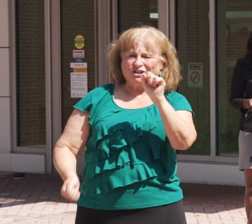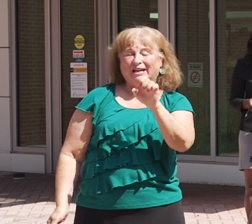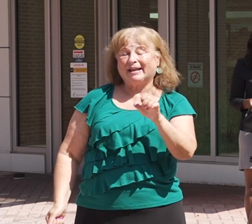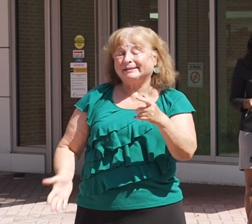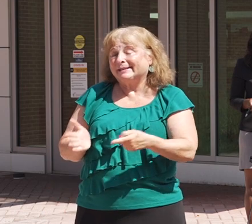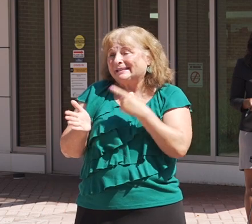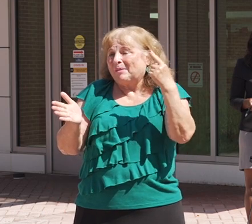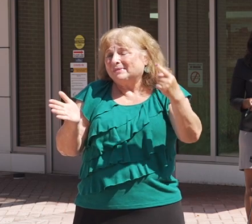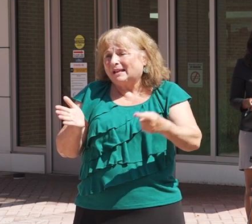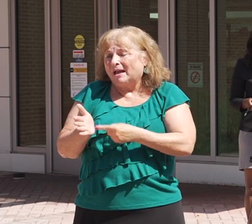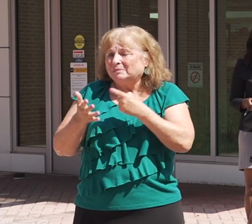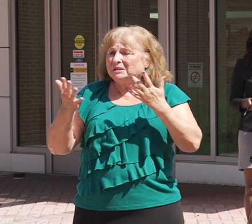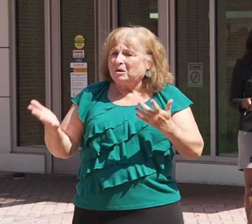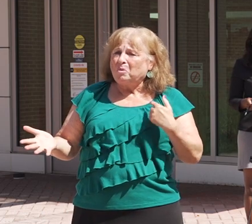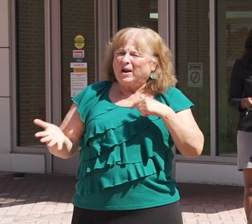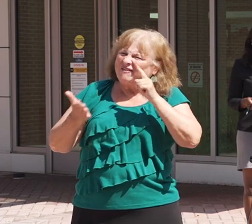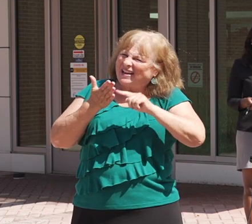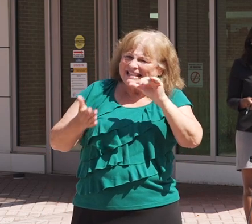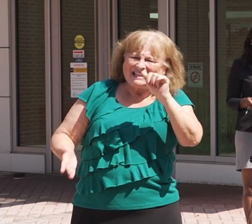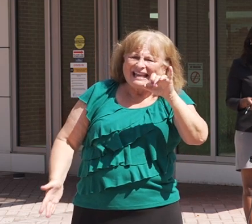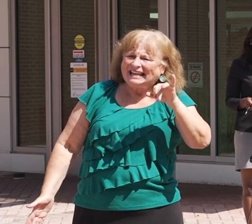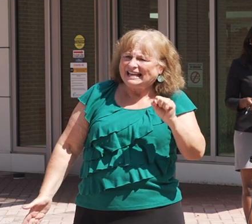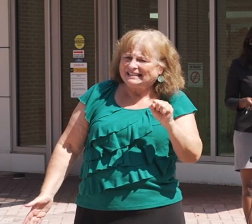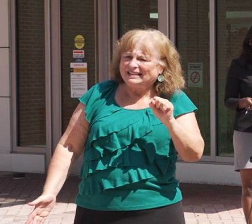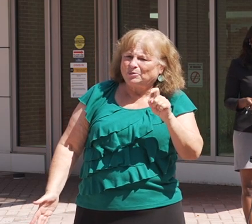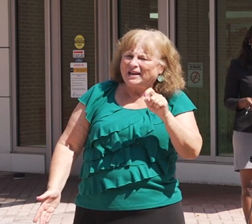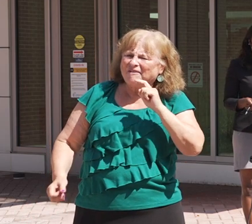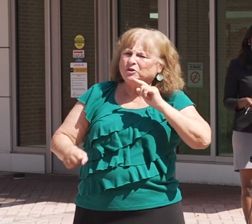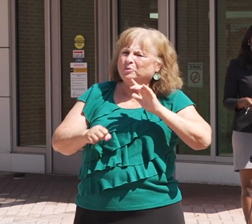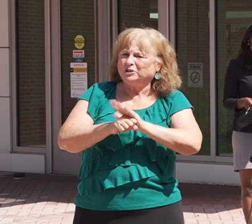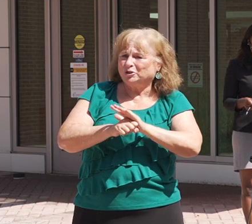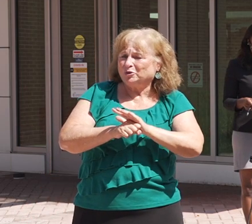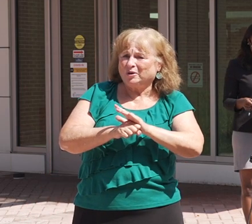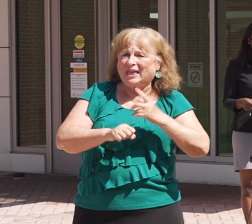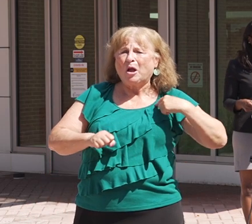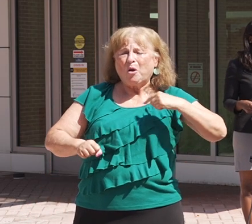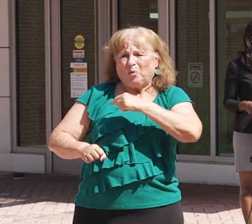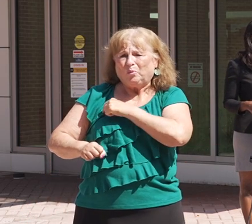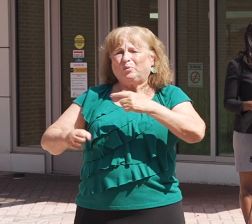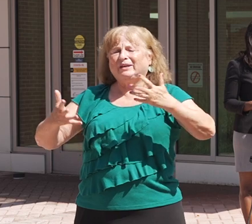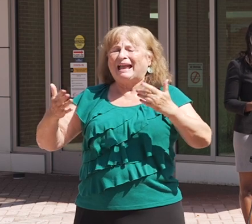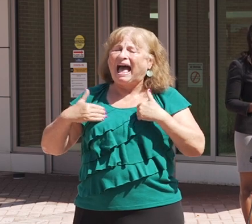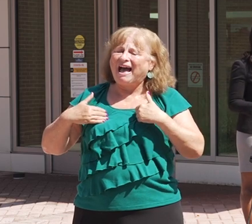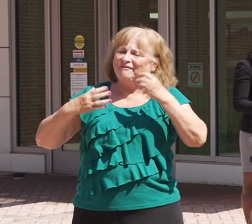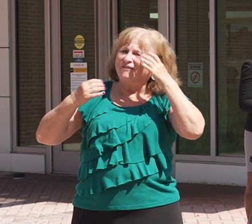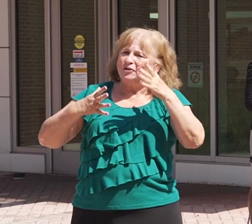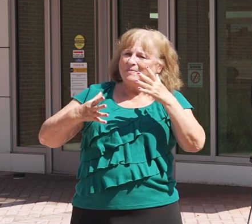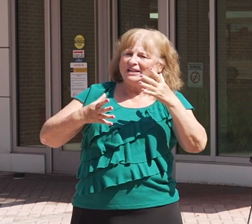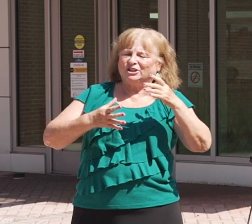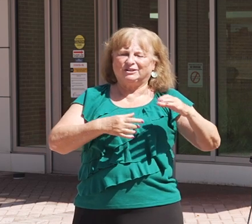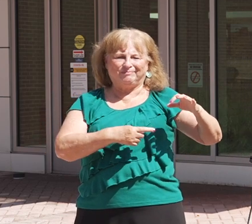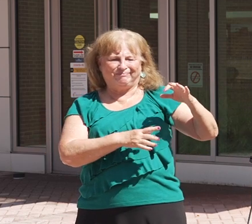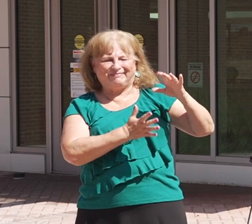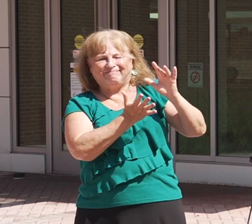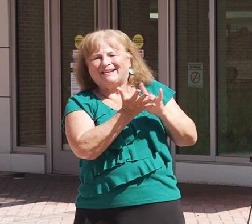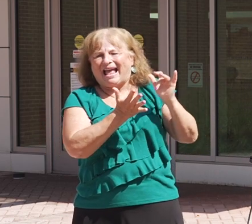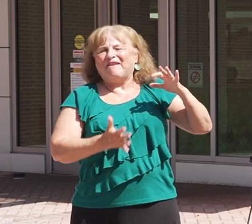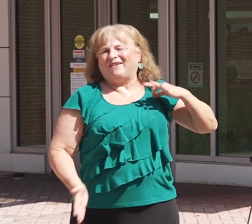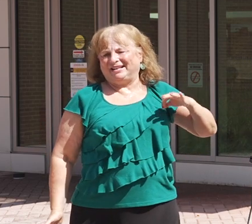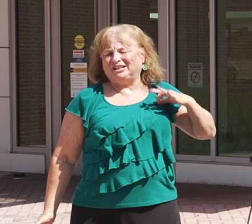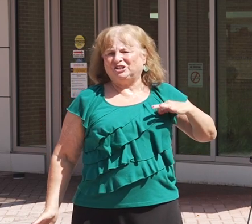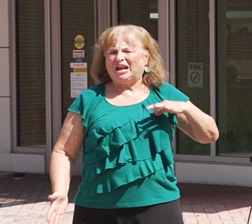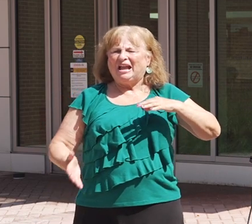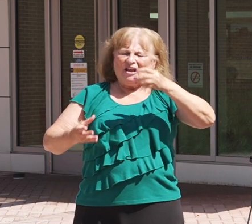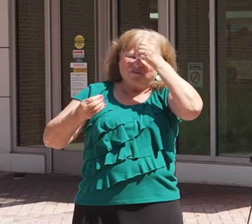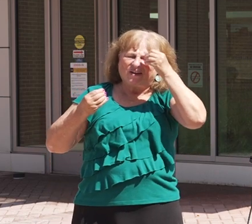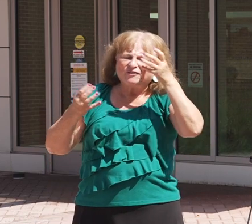times when we're investigating cases, we have to ensure that we have informational advantage. If you put information out to the